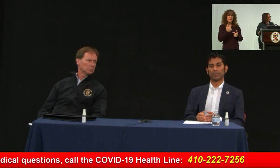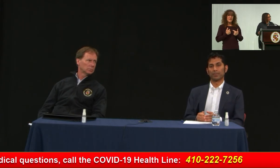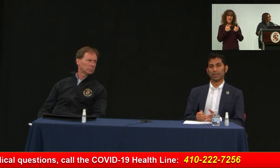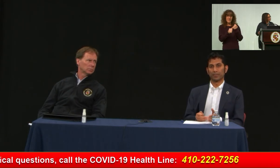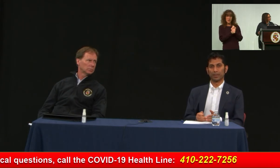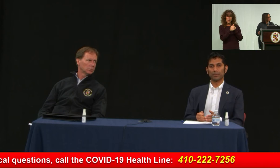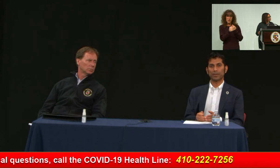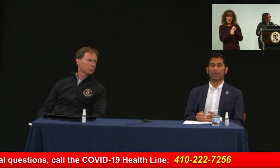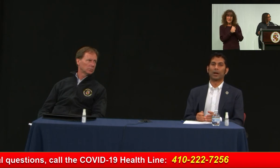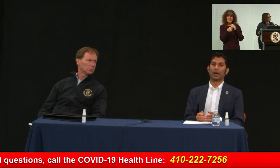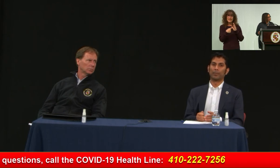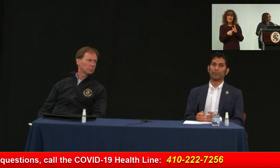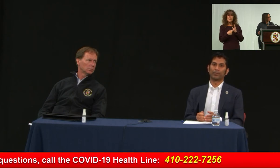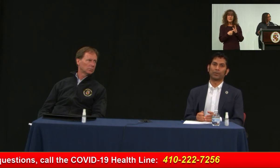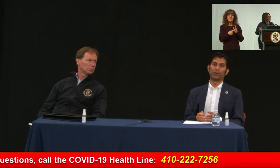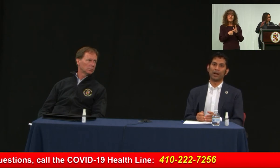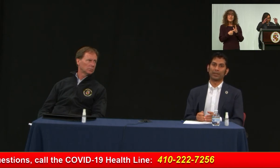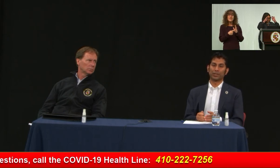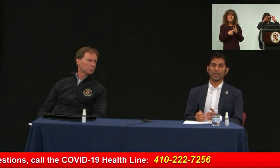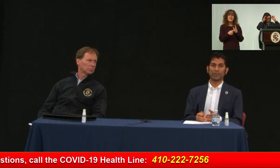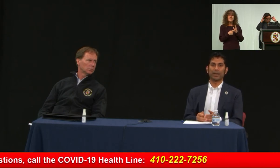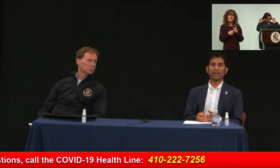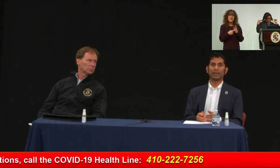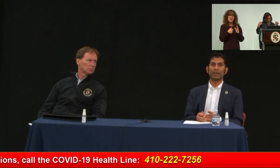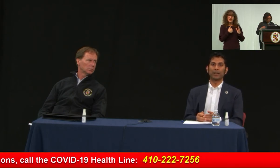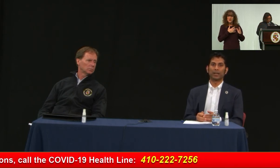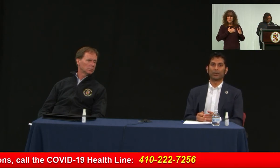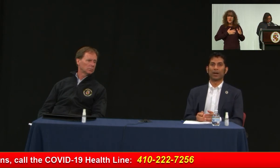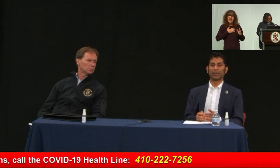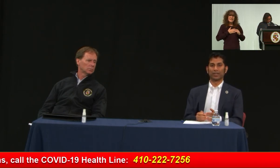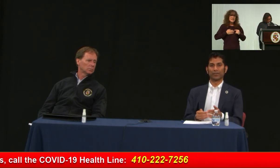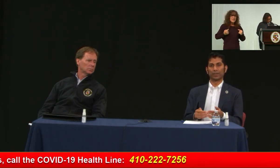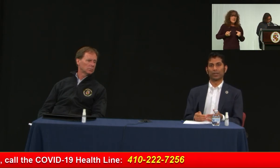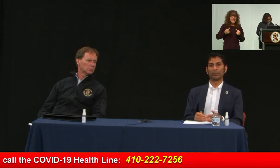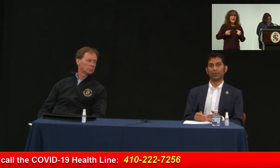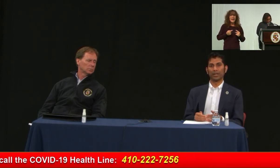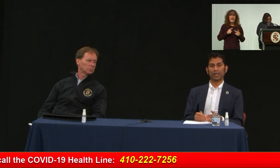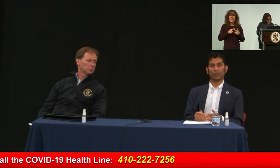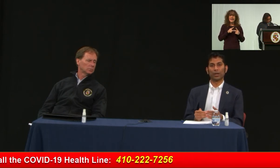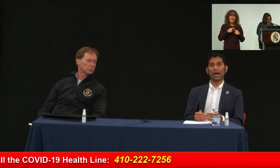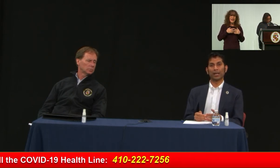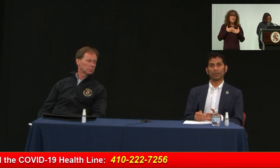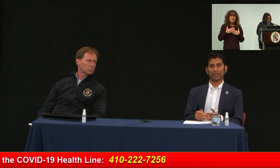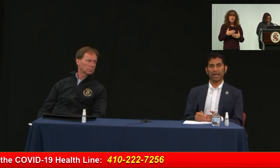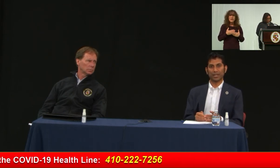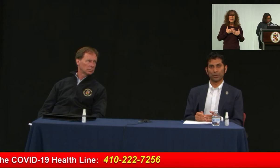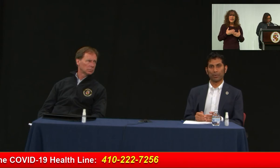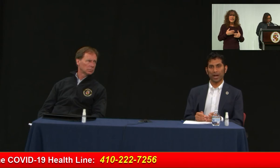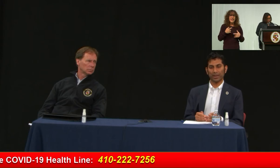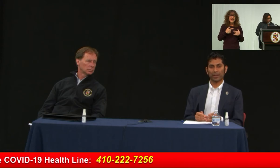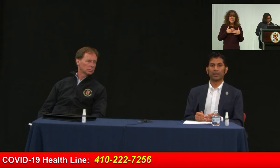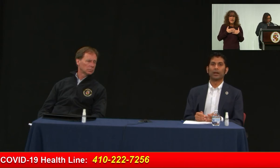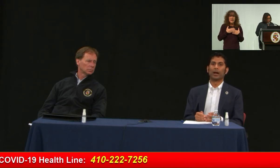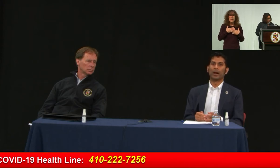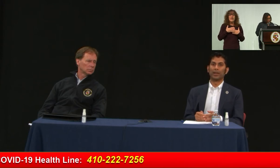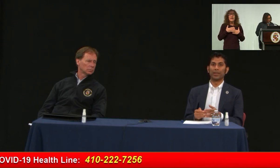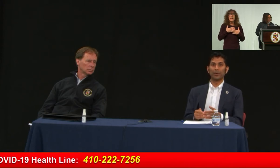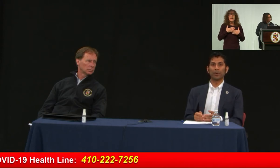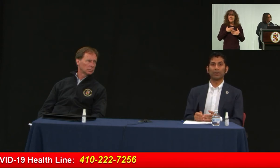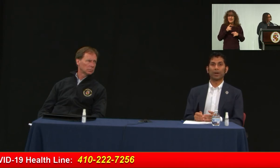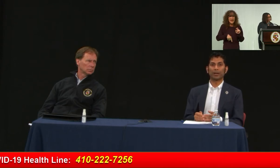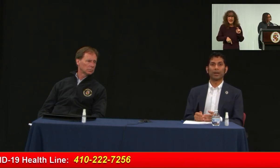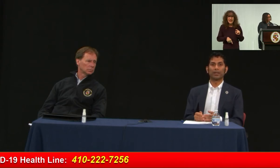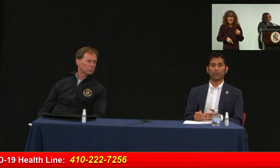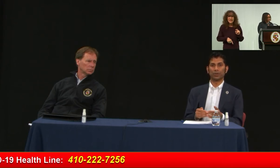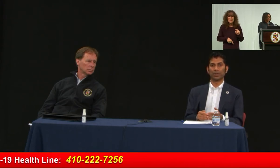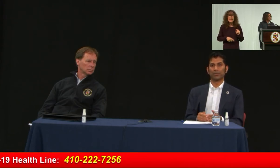life-threatening symptoms, you're having chest pain, you're having difficulty breathing, and you're not able to catch your breath, then